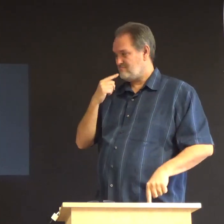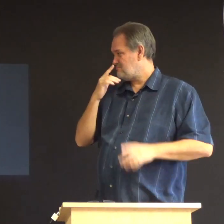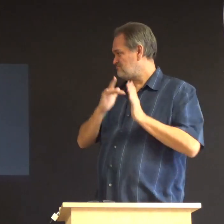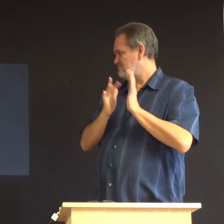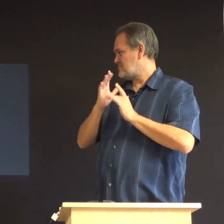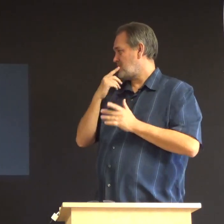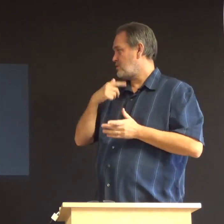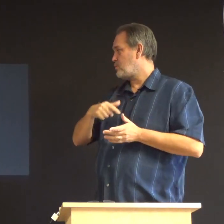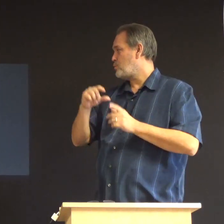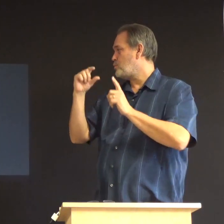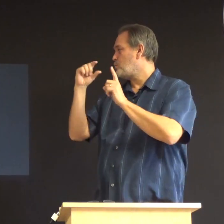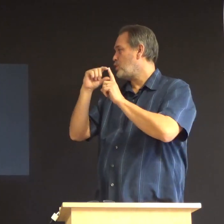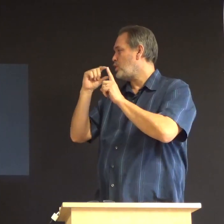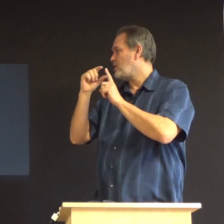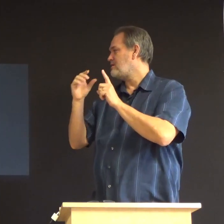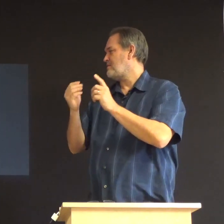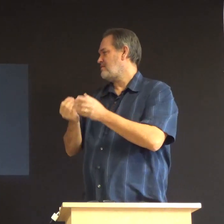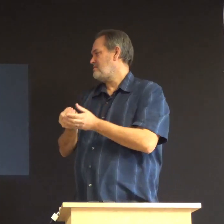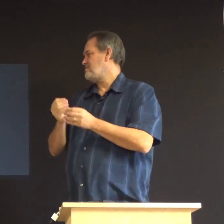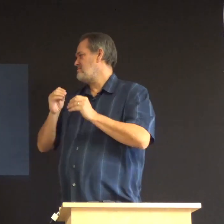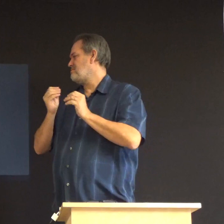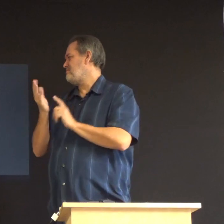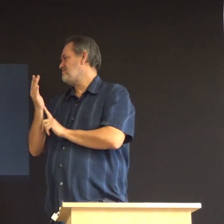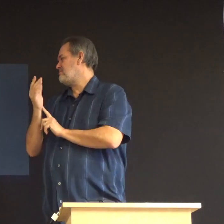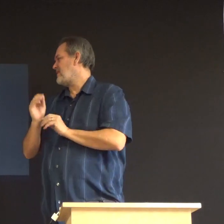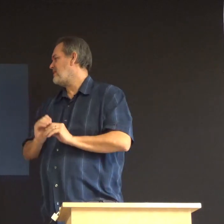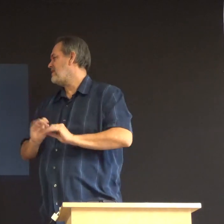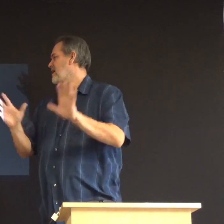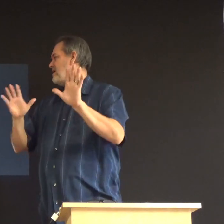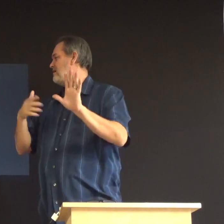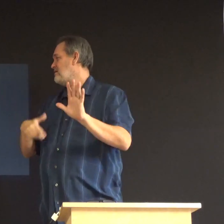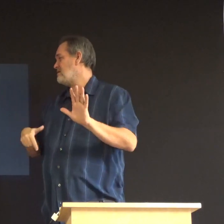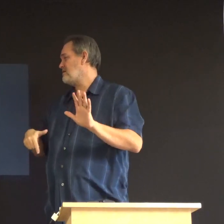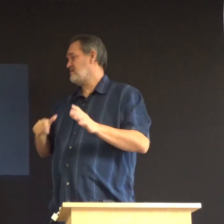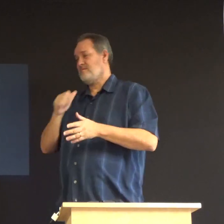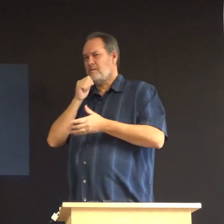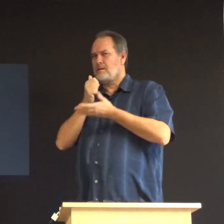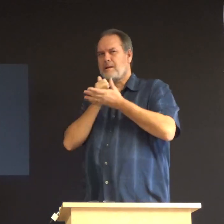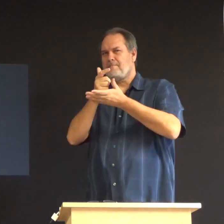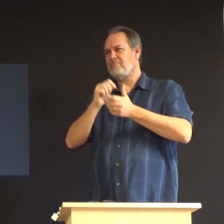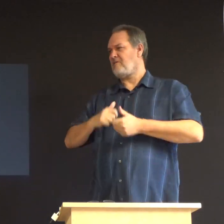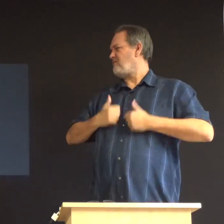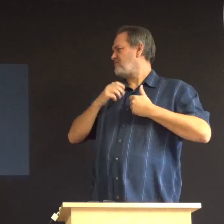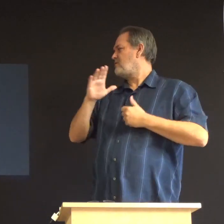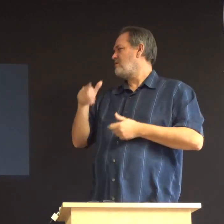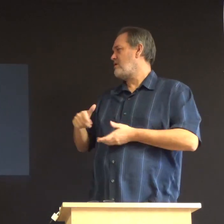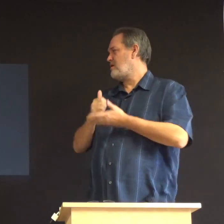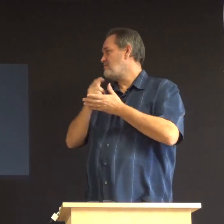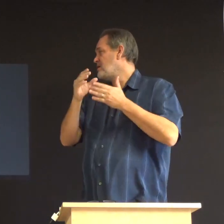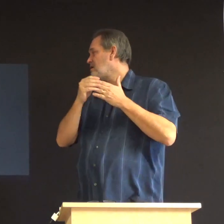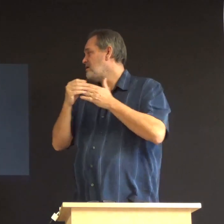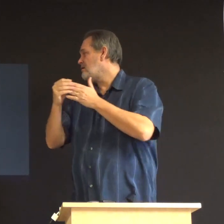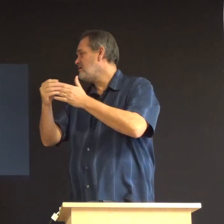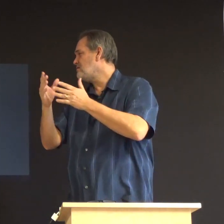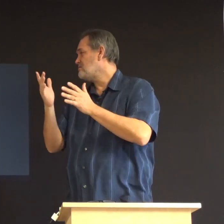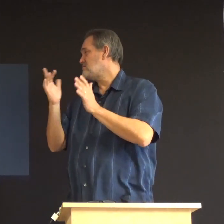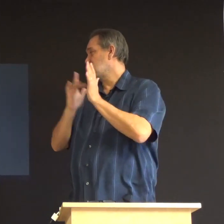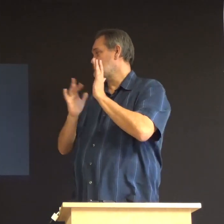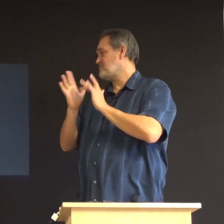is a lamp unto my feet and light unto my path, which means the Bible won't help. It will give you direction for the future.